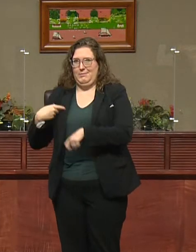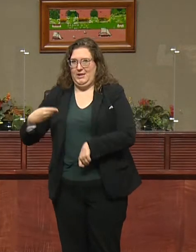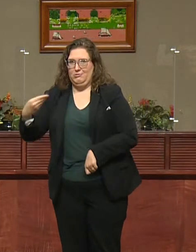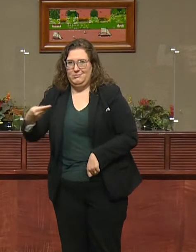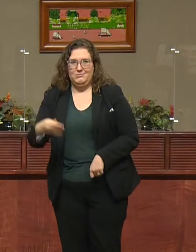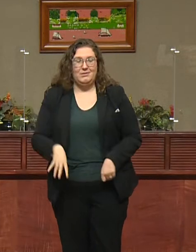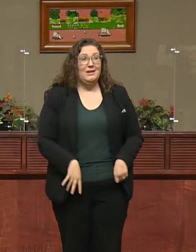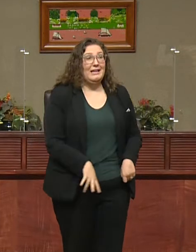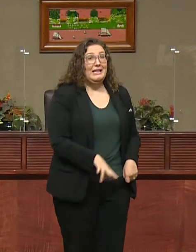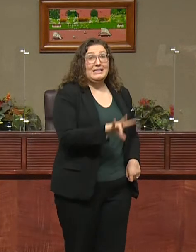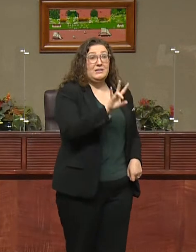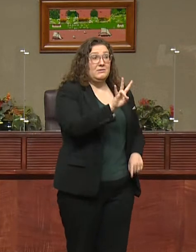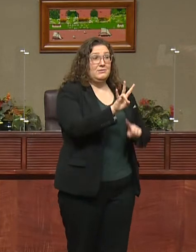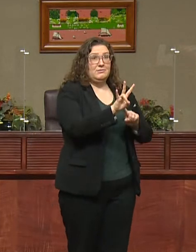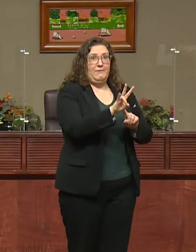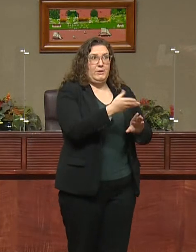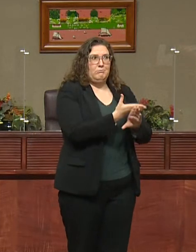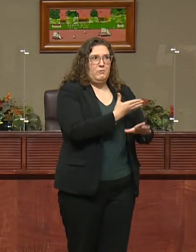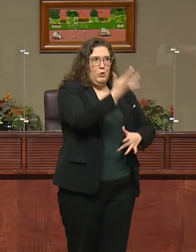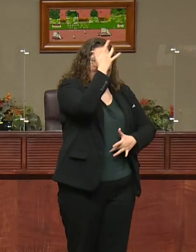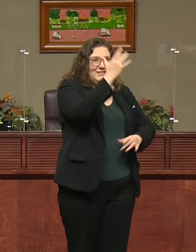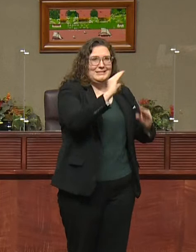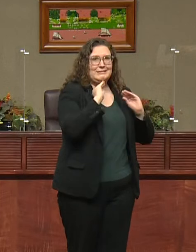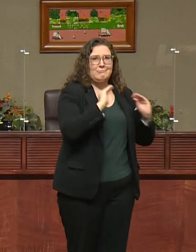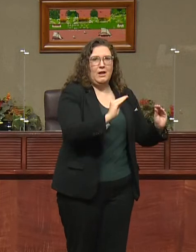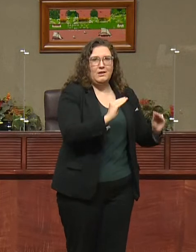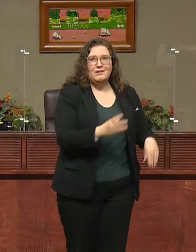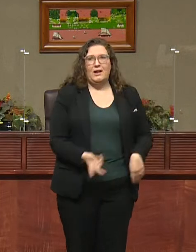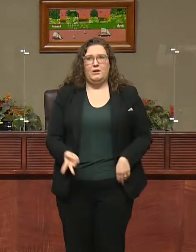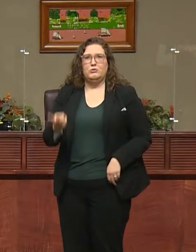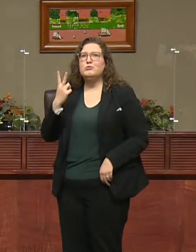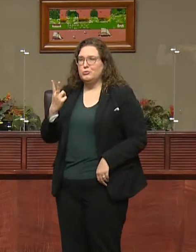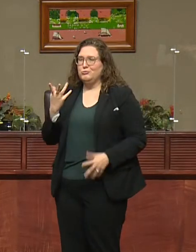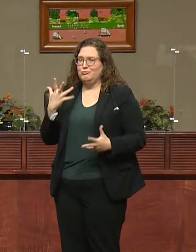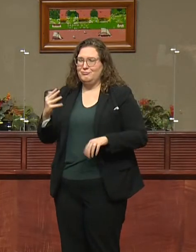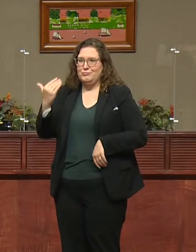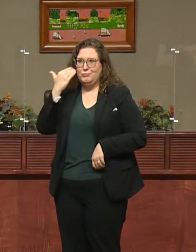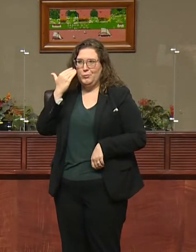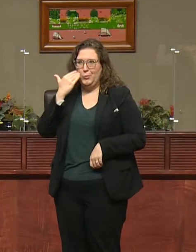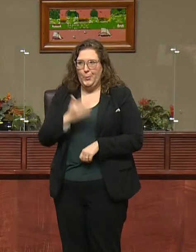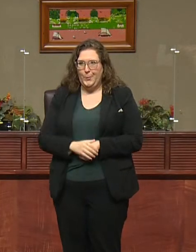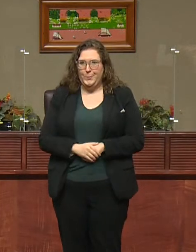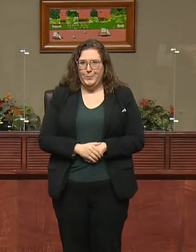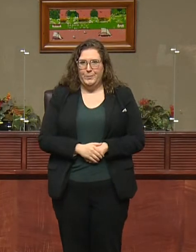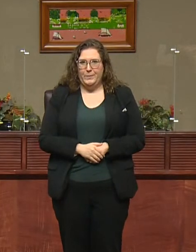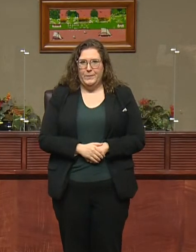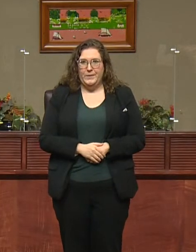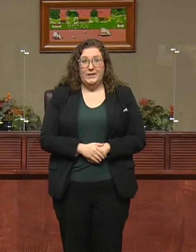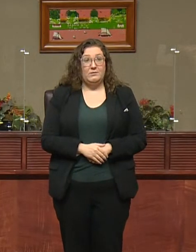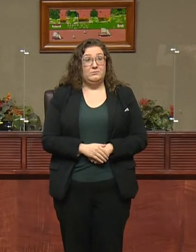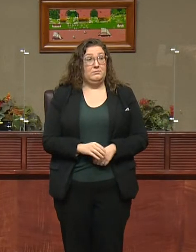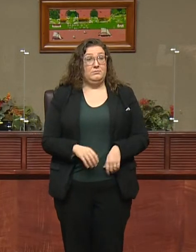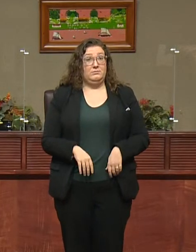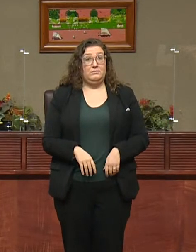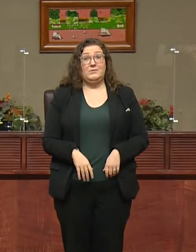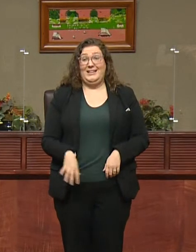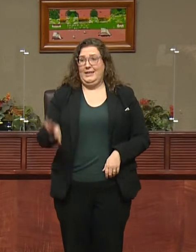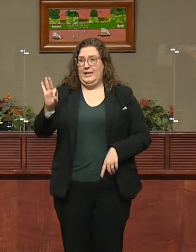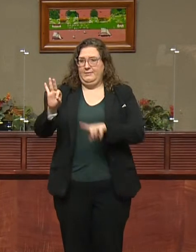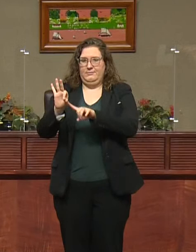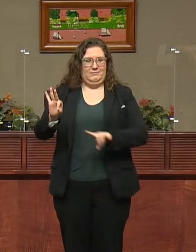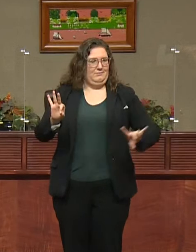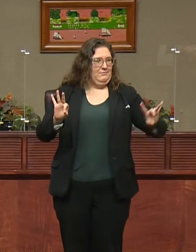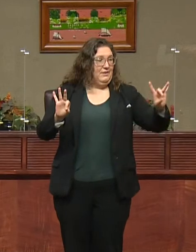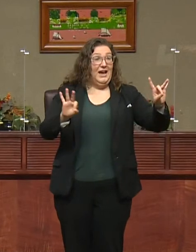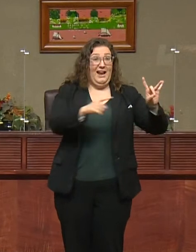7 had known underlying health conditions, and 2 had no known underlying health conditions. 8 of the dates of death are from March,